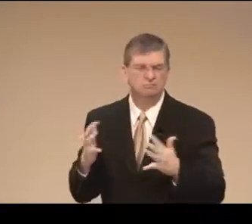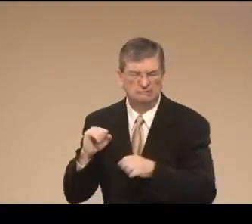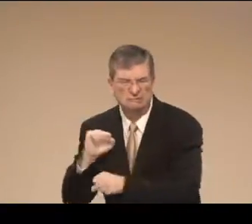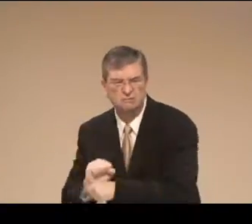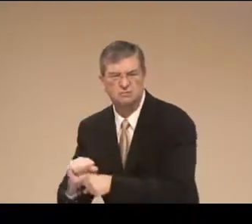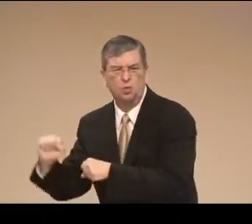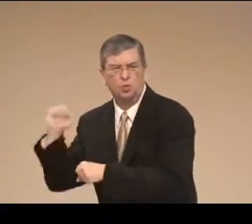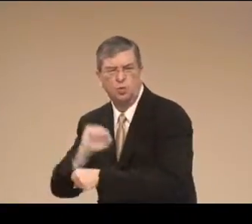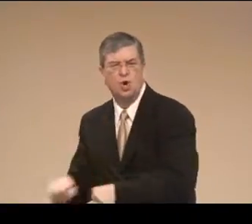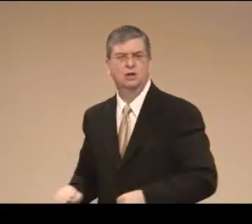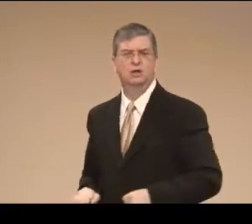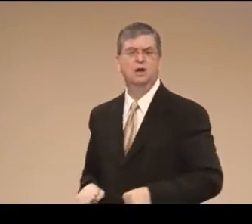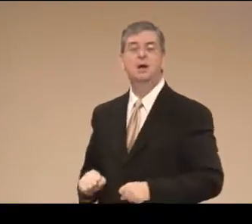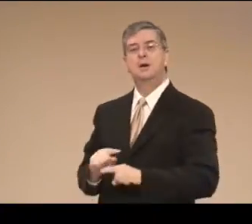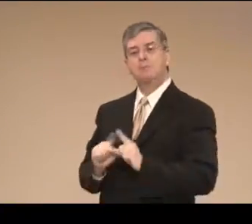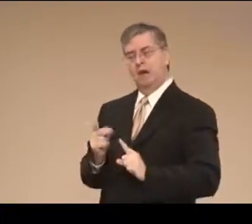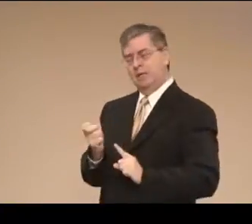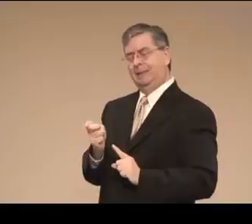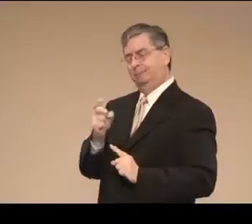He didn't have luxuries,